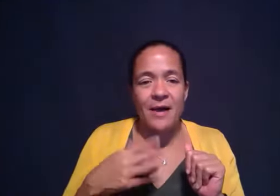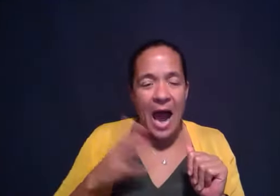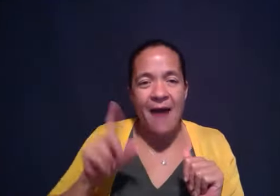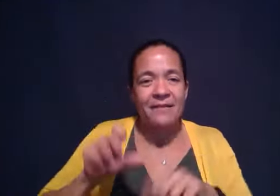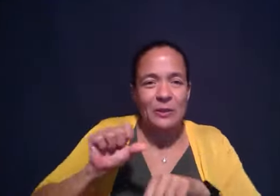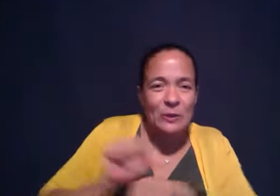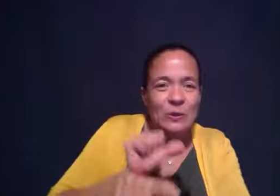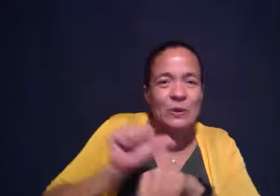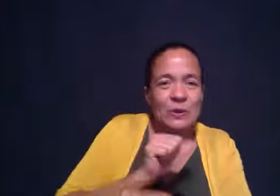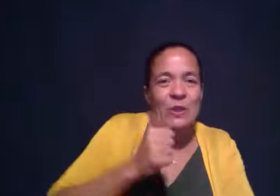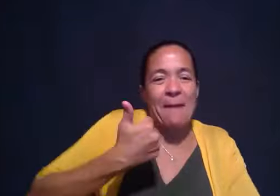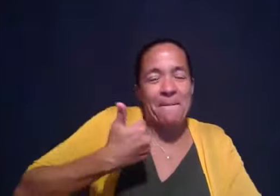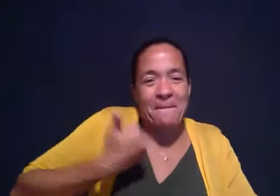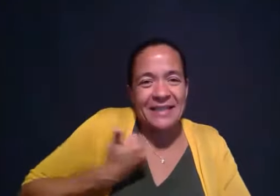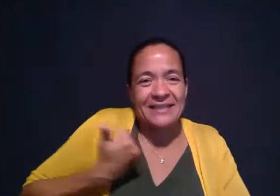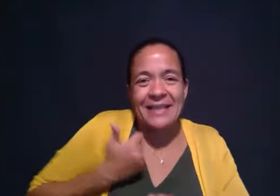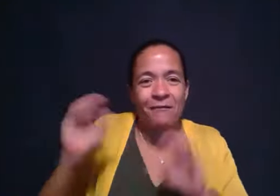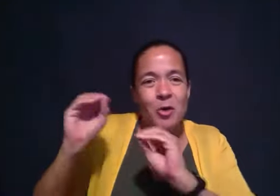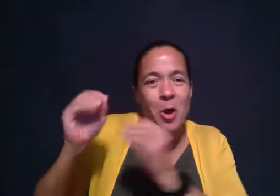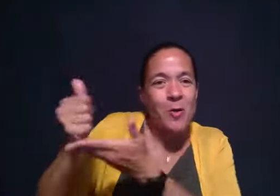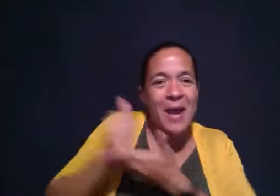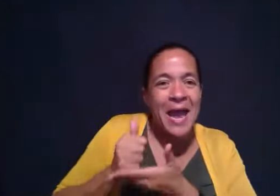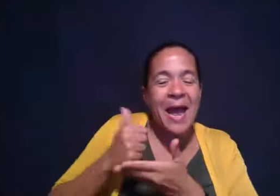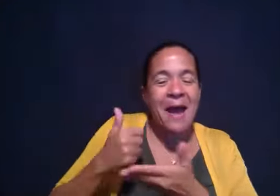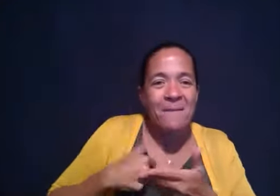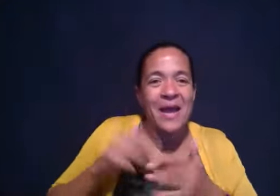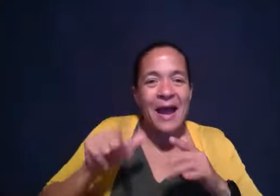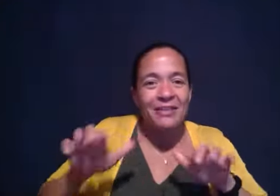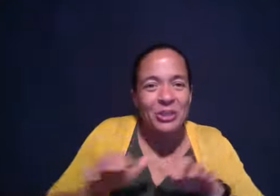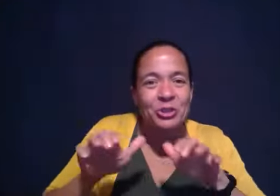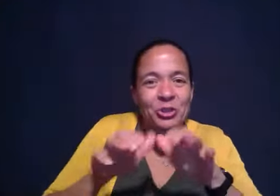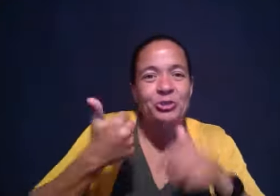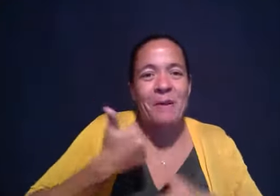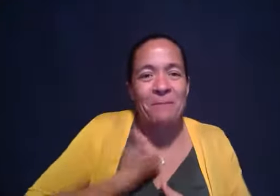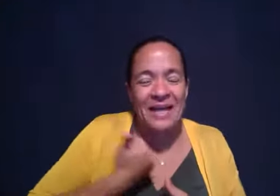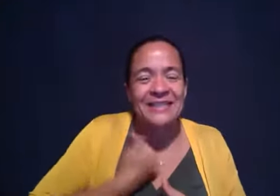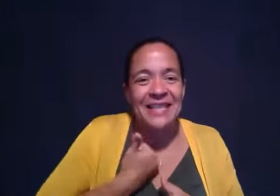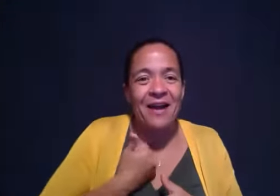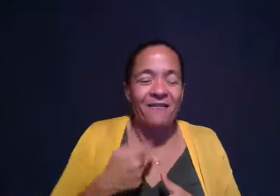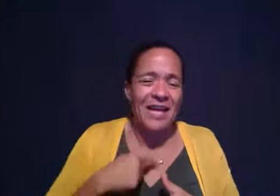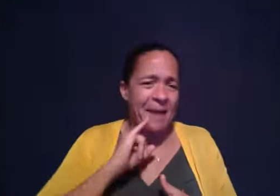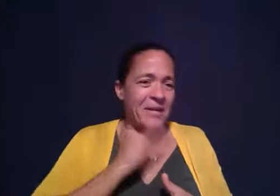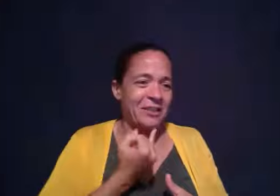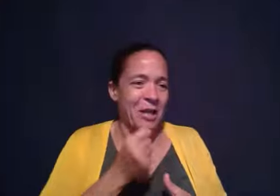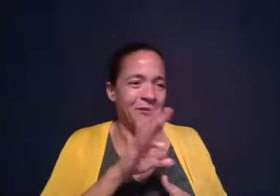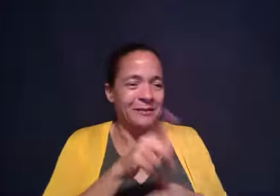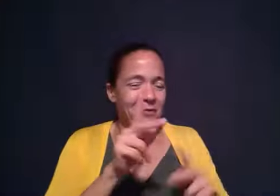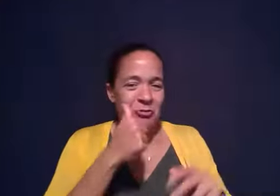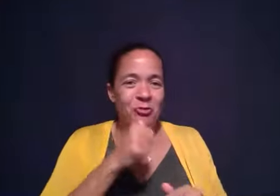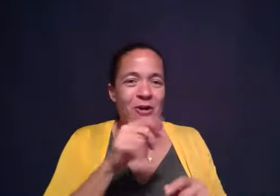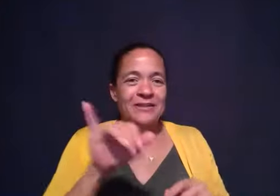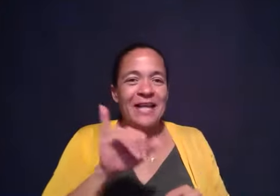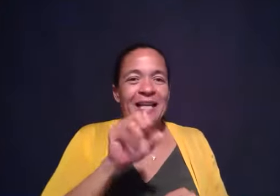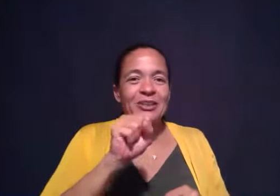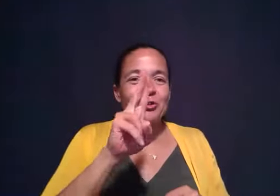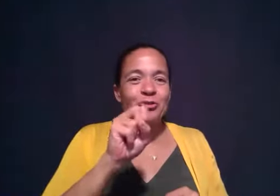and doing my own stuff. And I am so envious of girls like Susie. And it's not until years later when